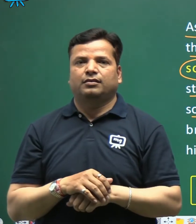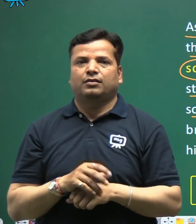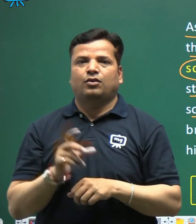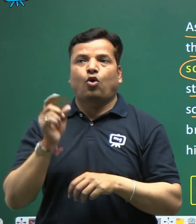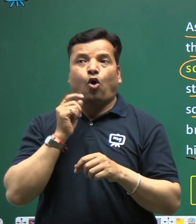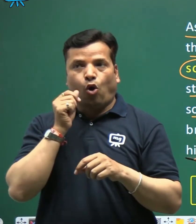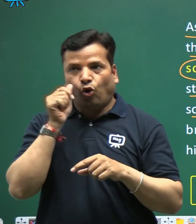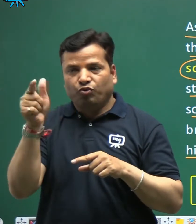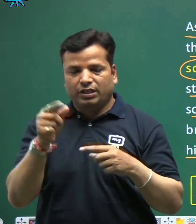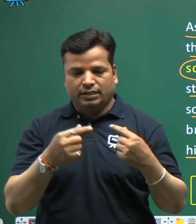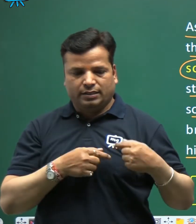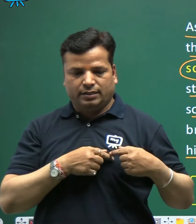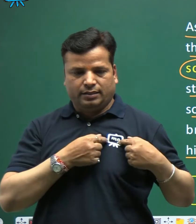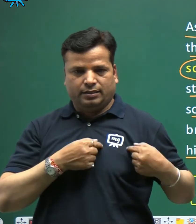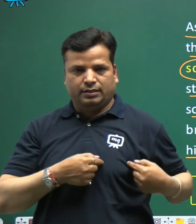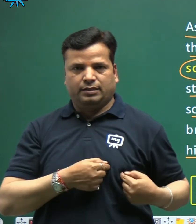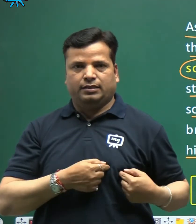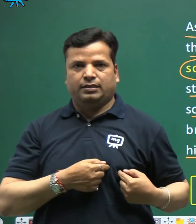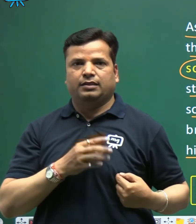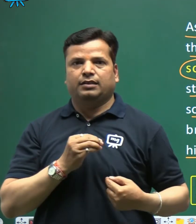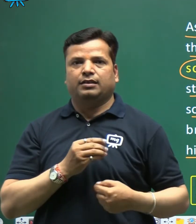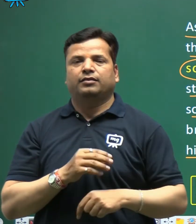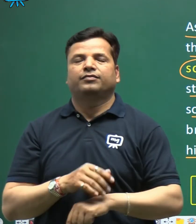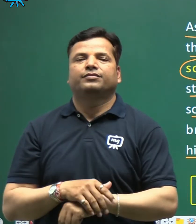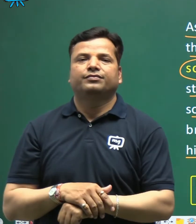of his heart.